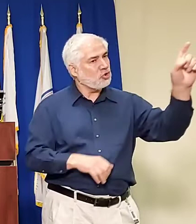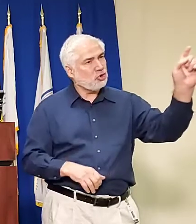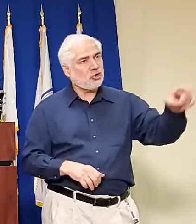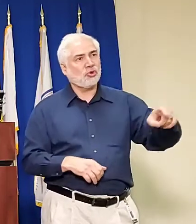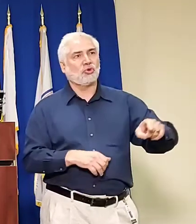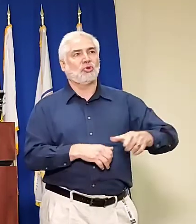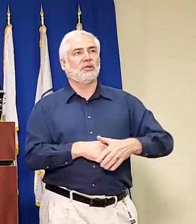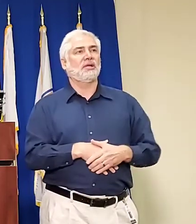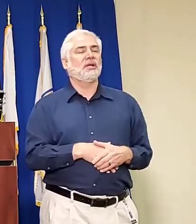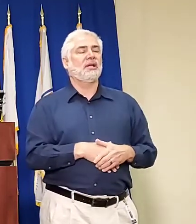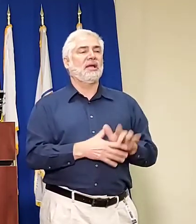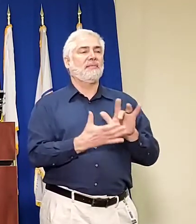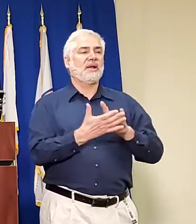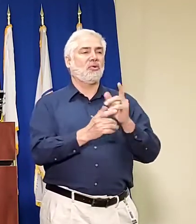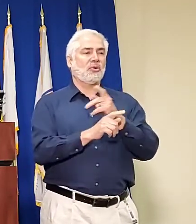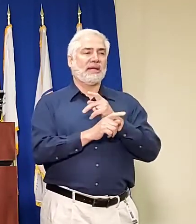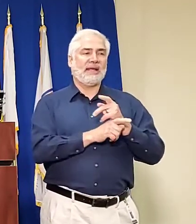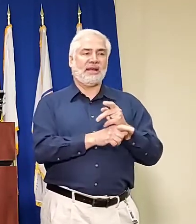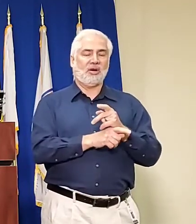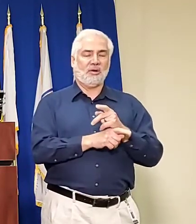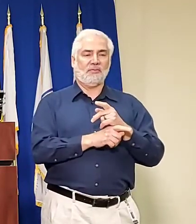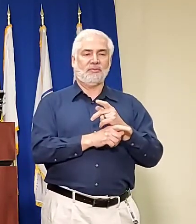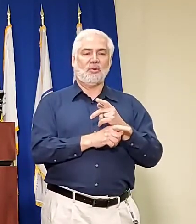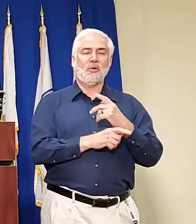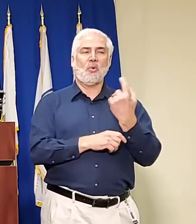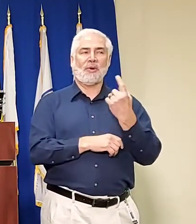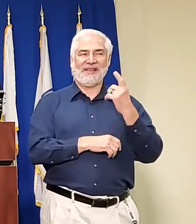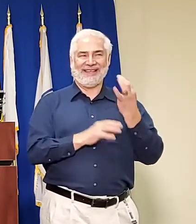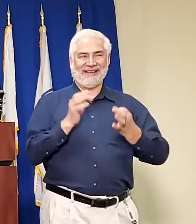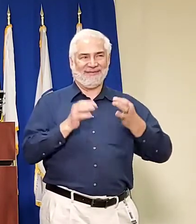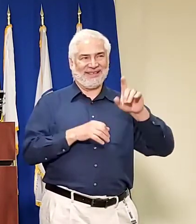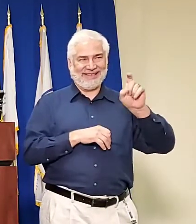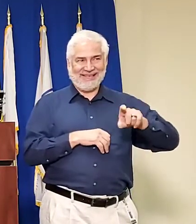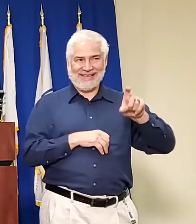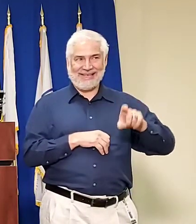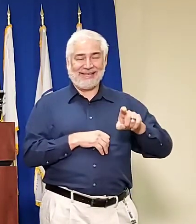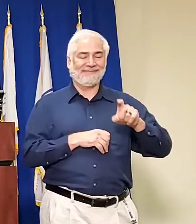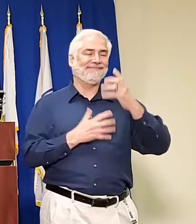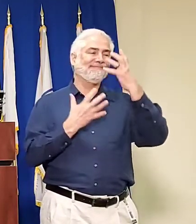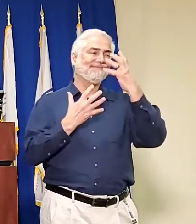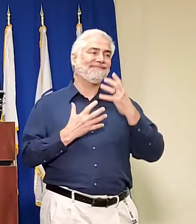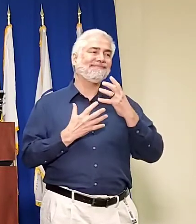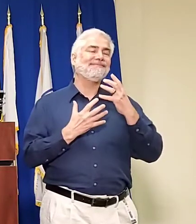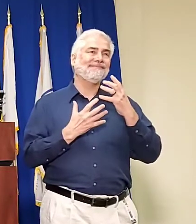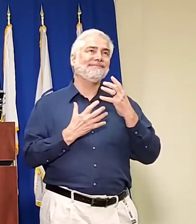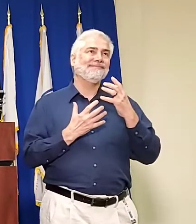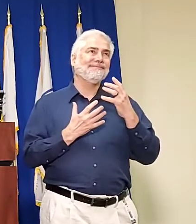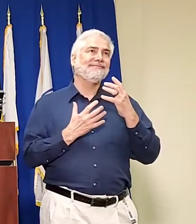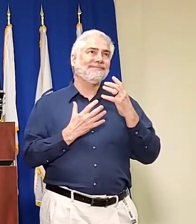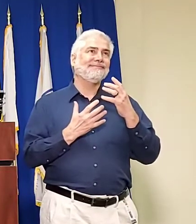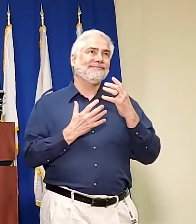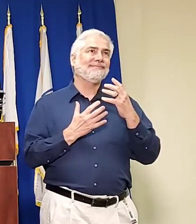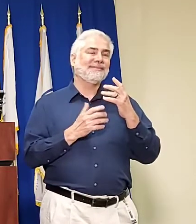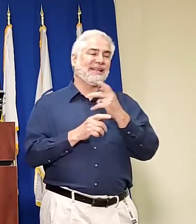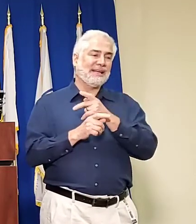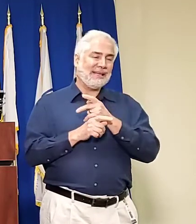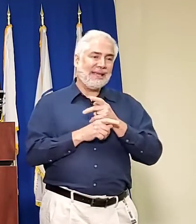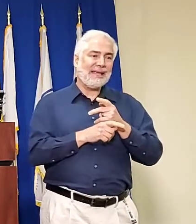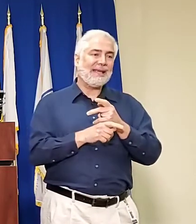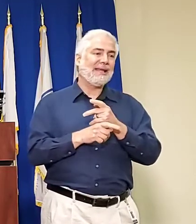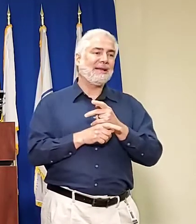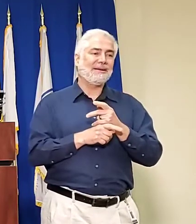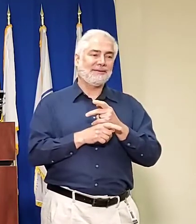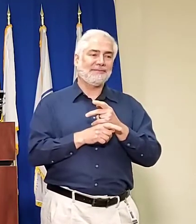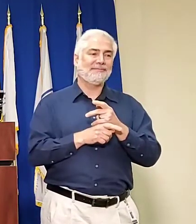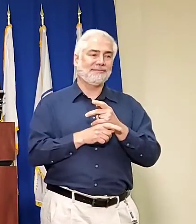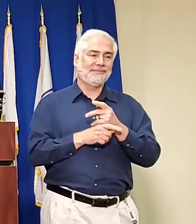And medical care should be sought only as needed. Unfortunately, most of the care that one would receive is